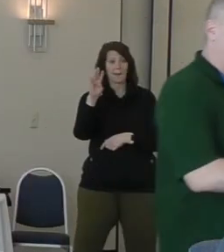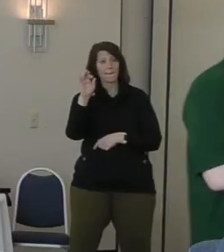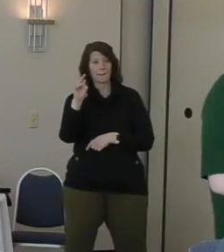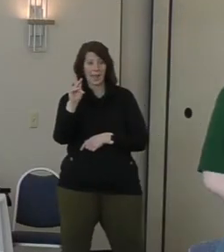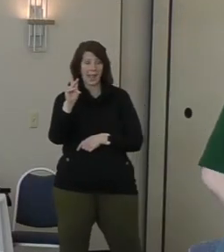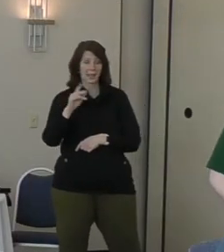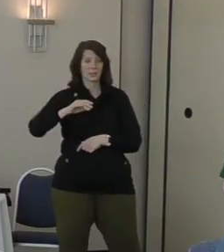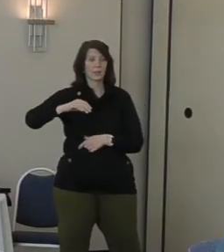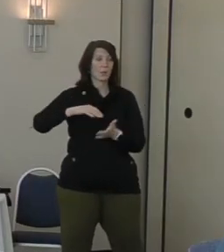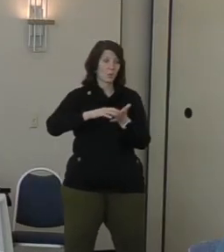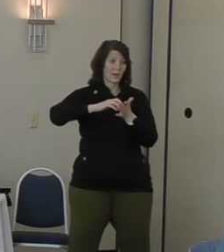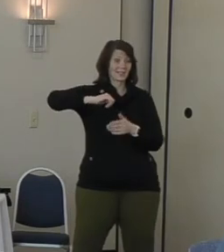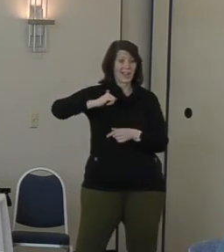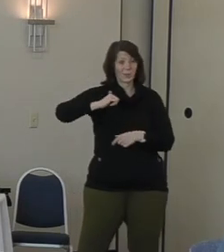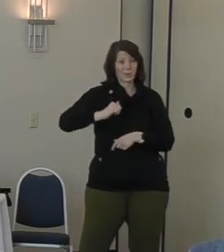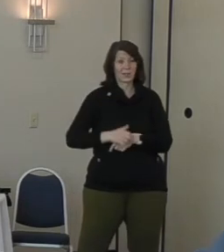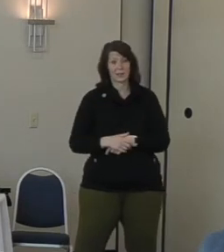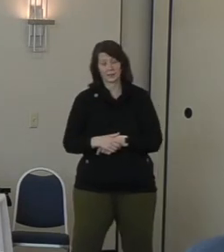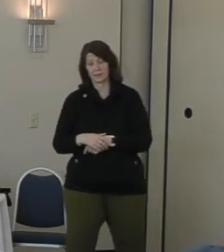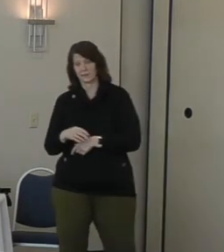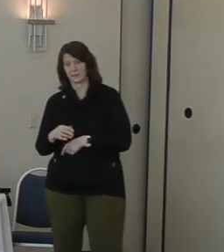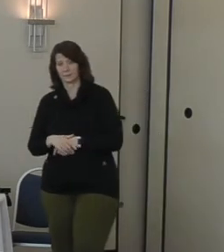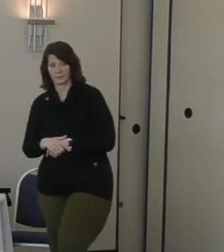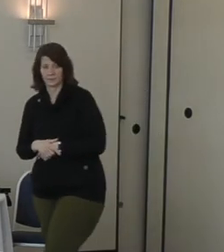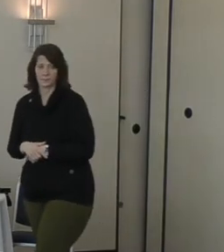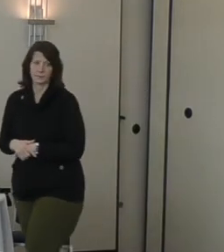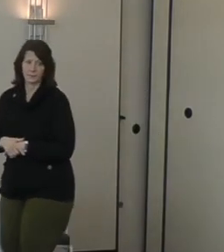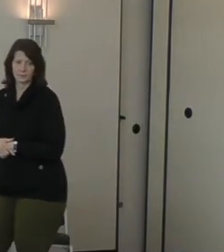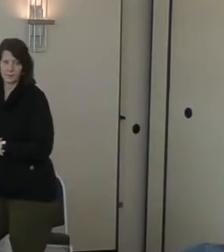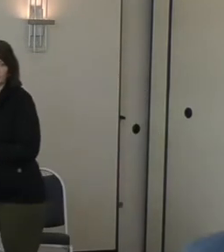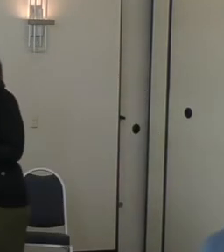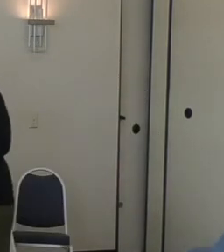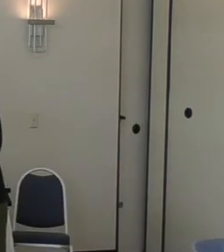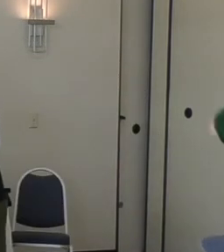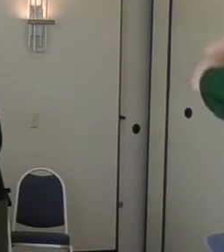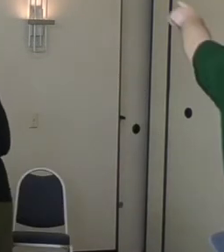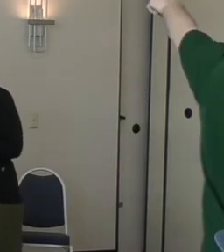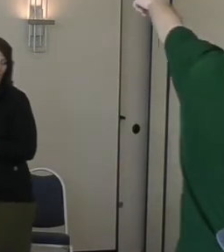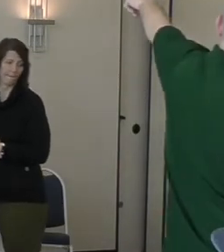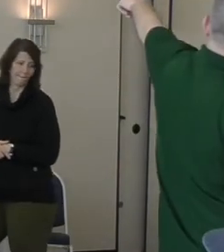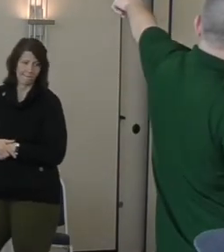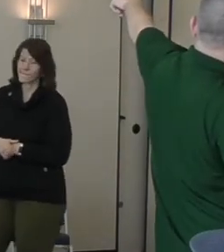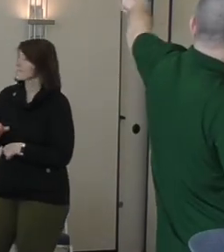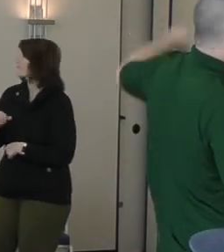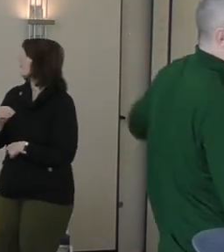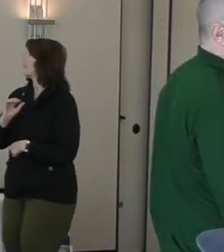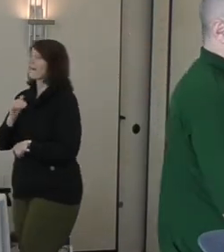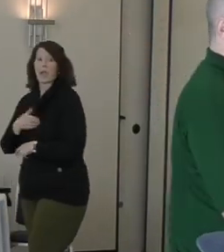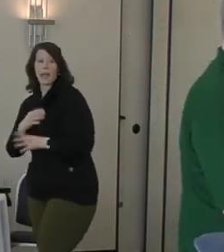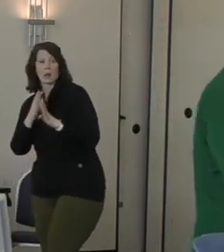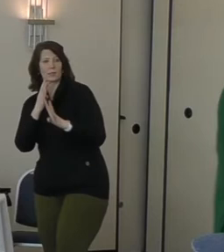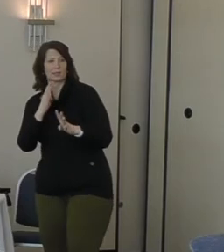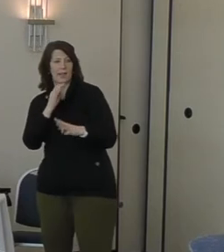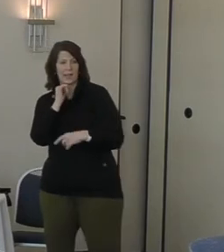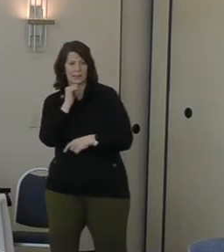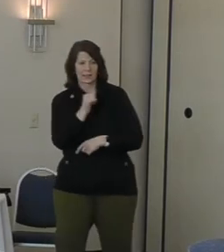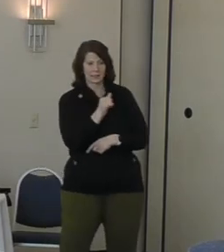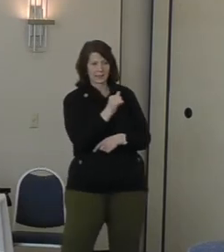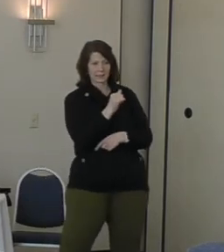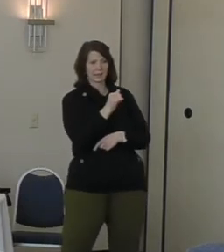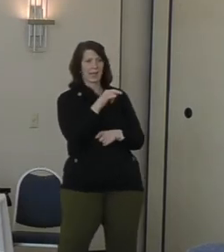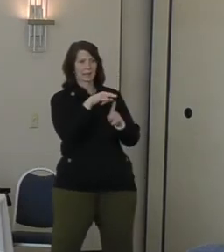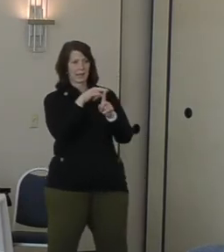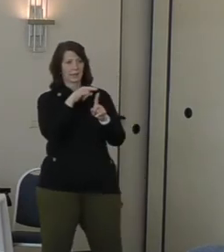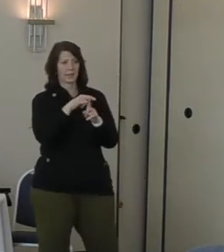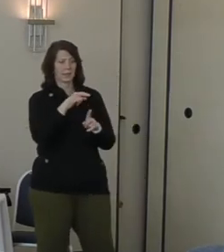weak side wing in to do this. He'll basically stand where the forward would usually be, catch, and just deliver it. So our stack isn't coming right off the